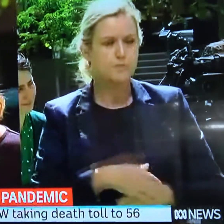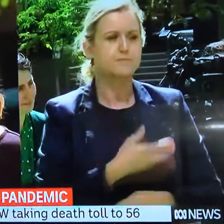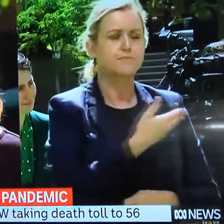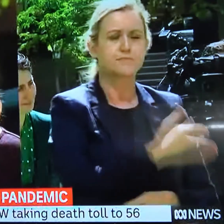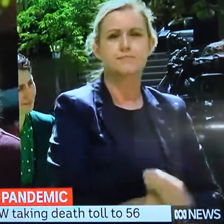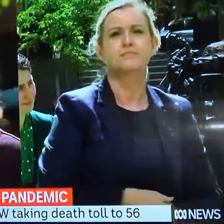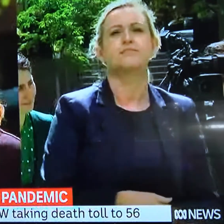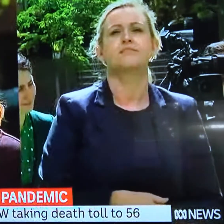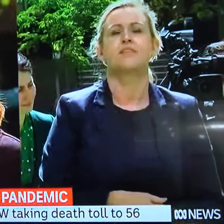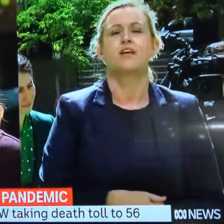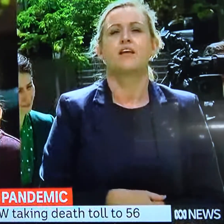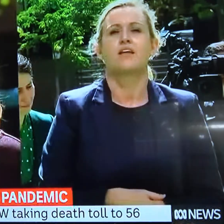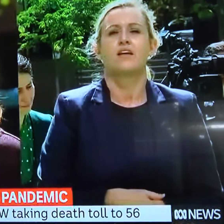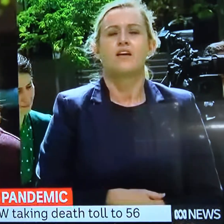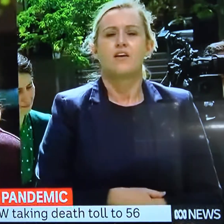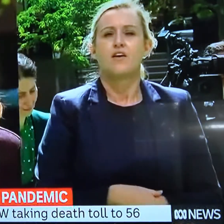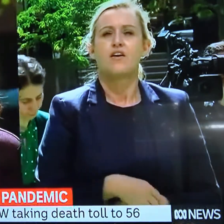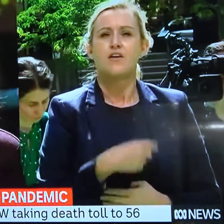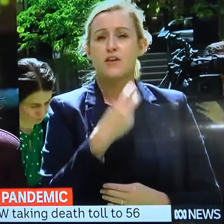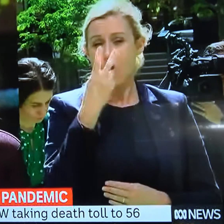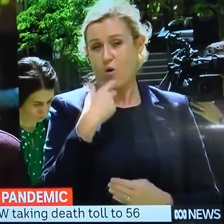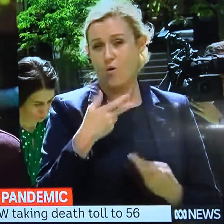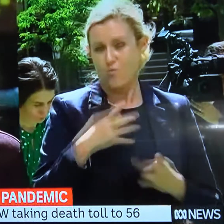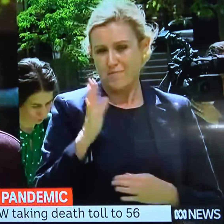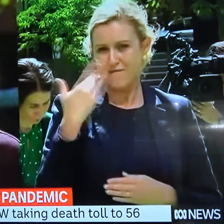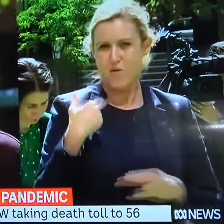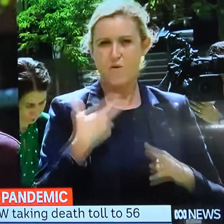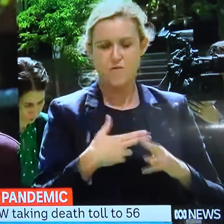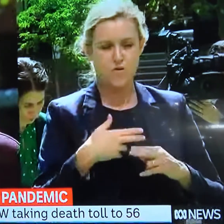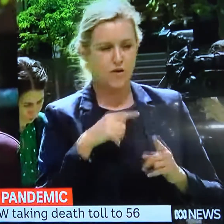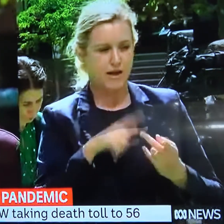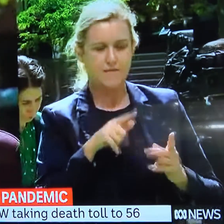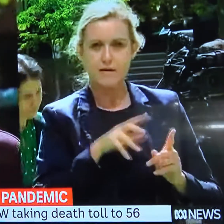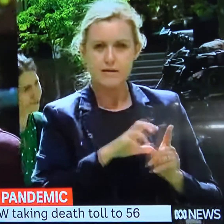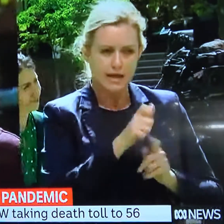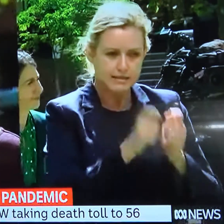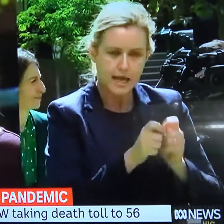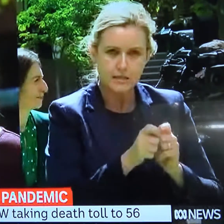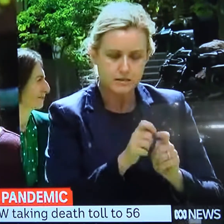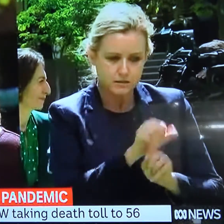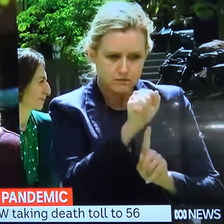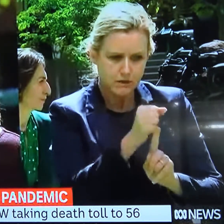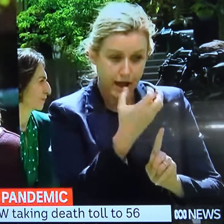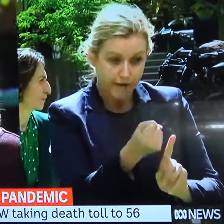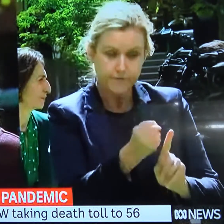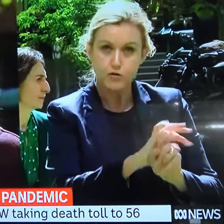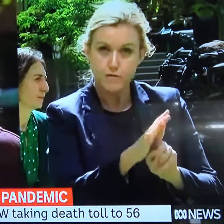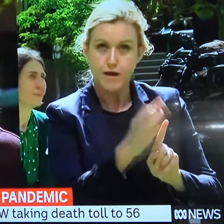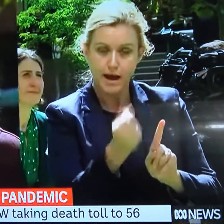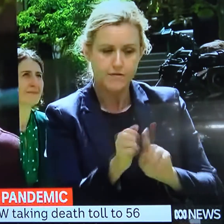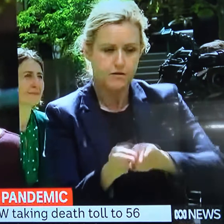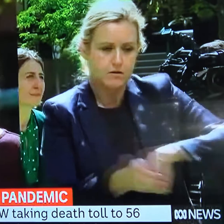health contact tracing, which involves identifying cases rapidly, isolating those cases, and